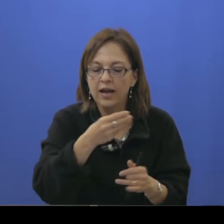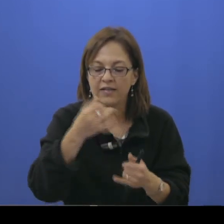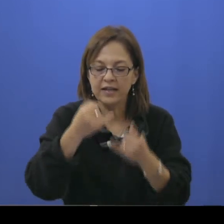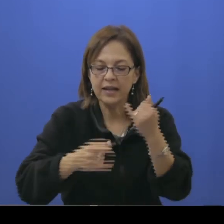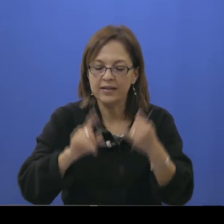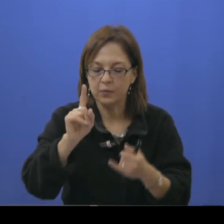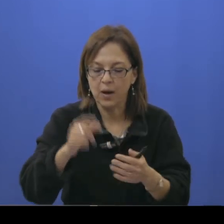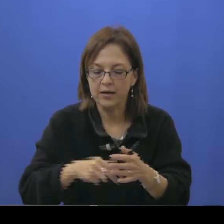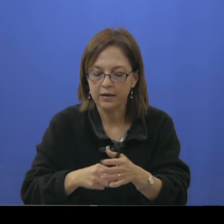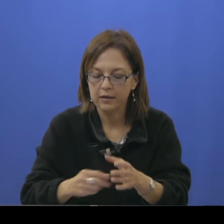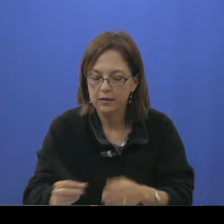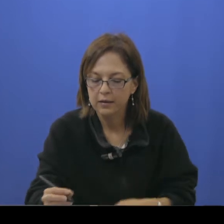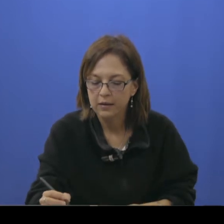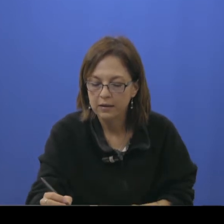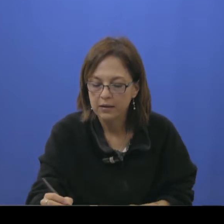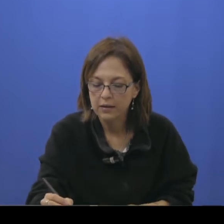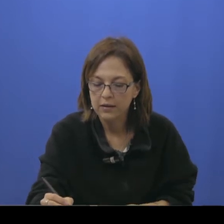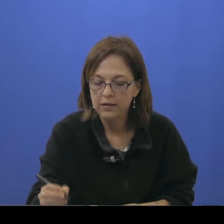And the last one.